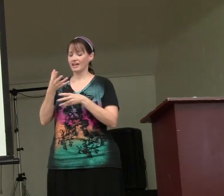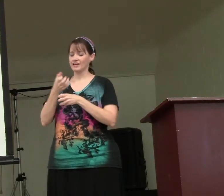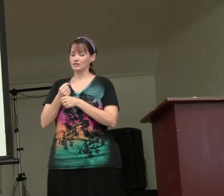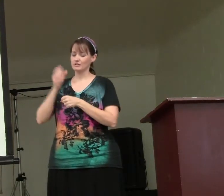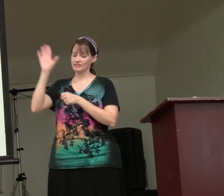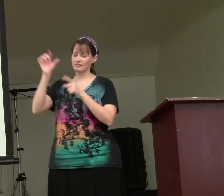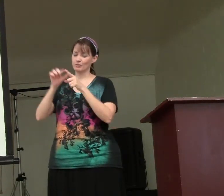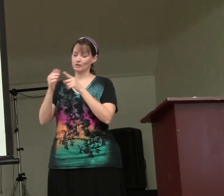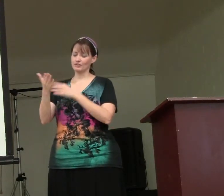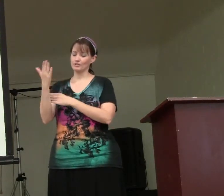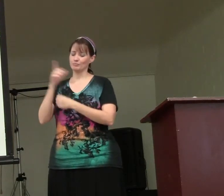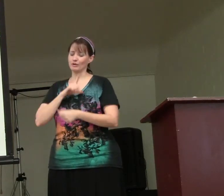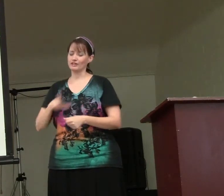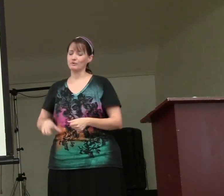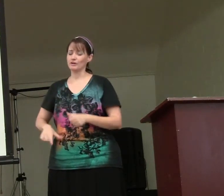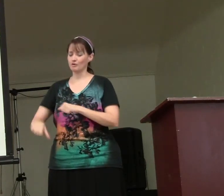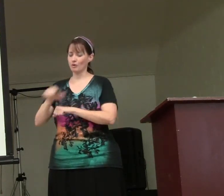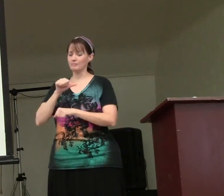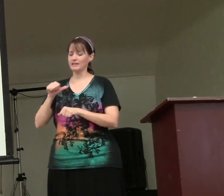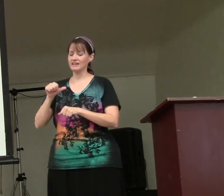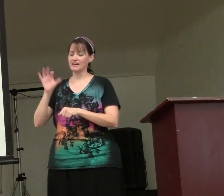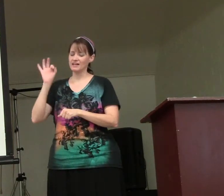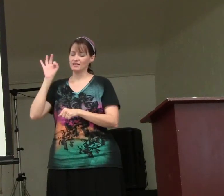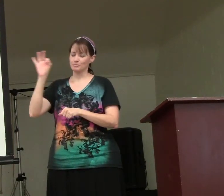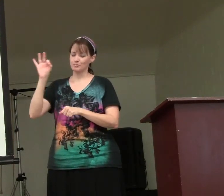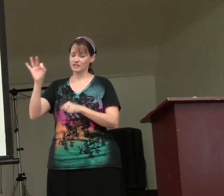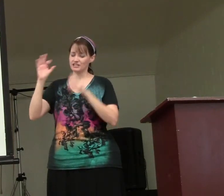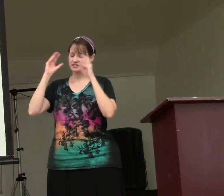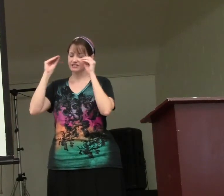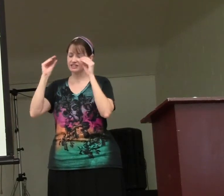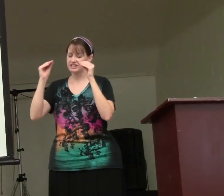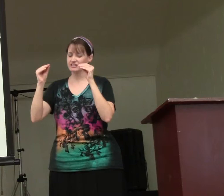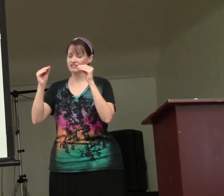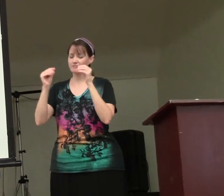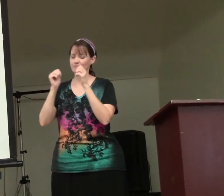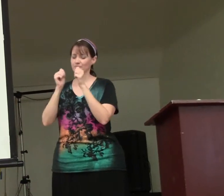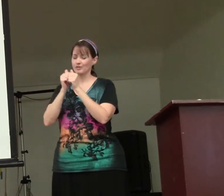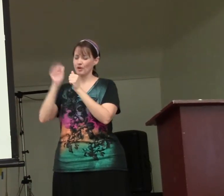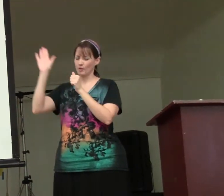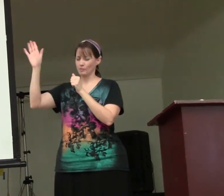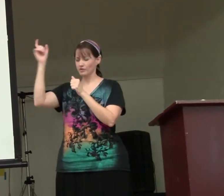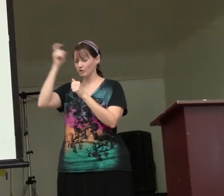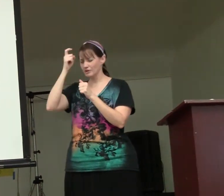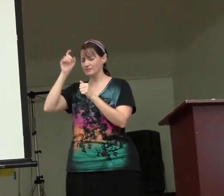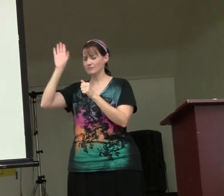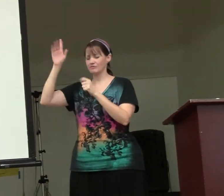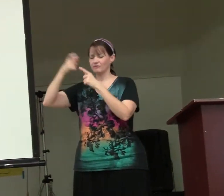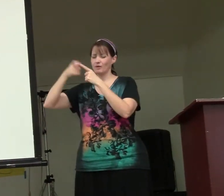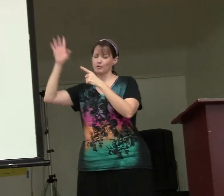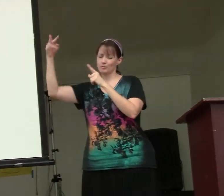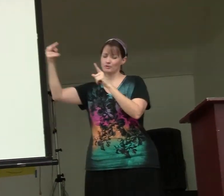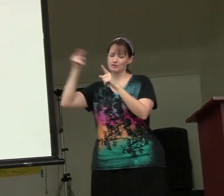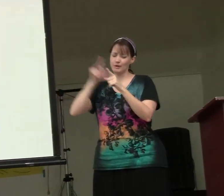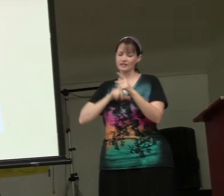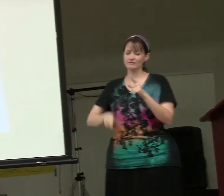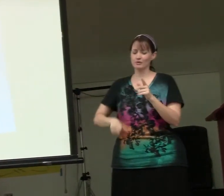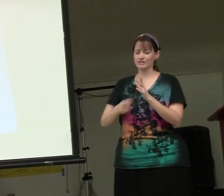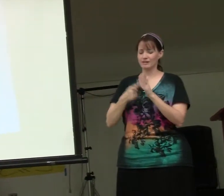To receive your word this morning, anoint me to preach, to teach with your wisdom and become more perspective, Lord.